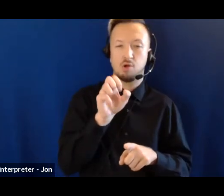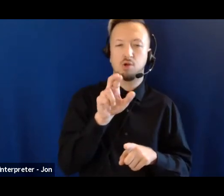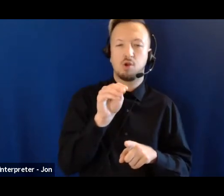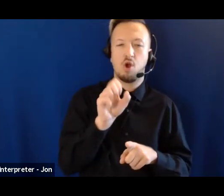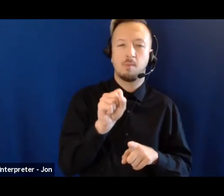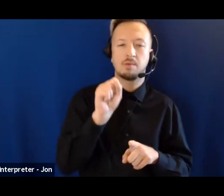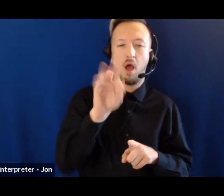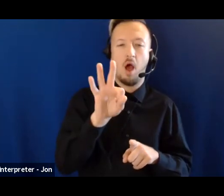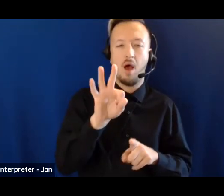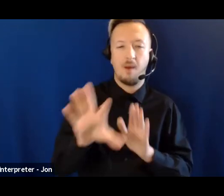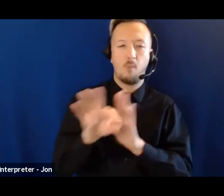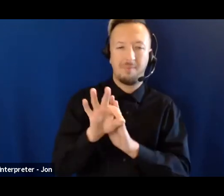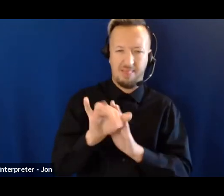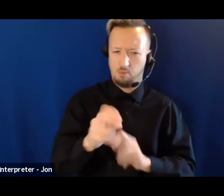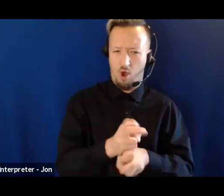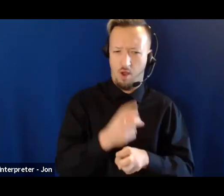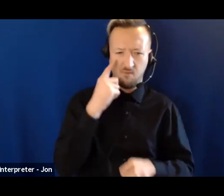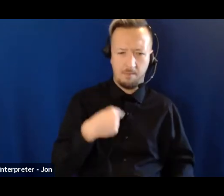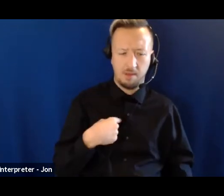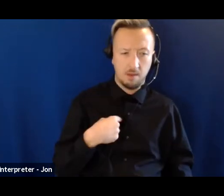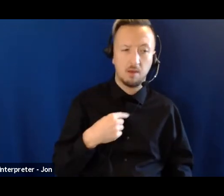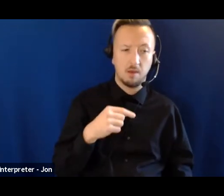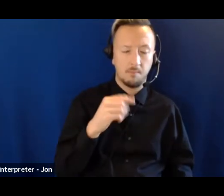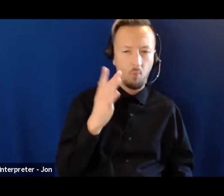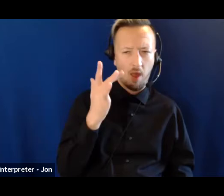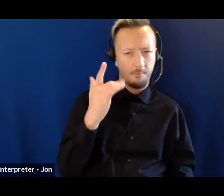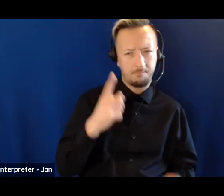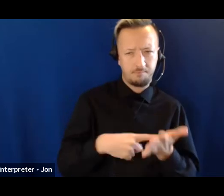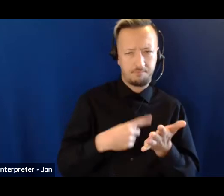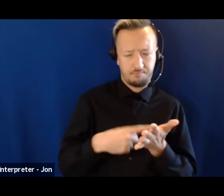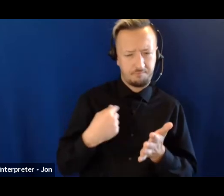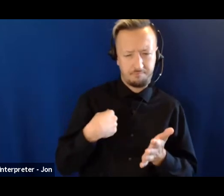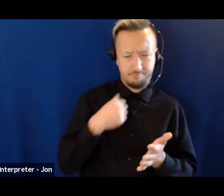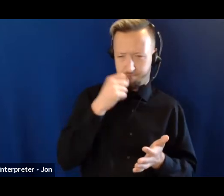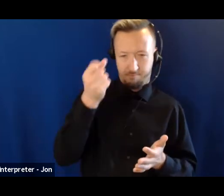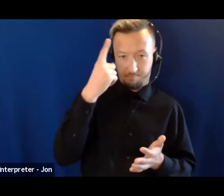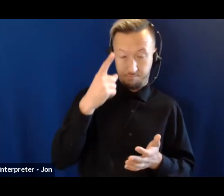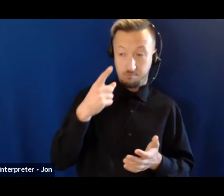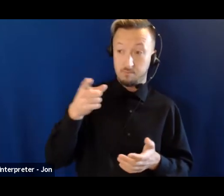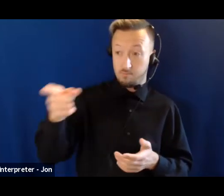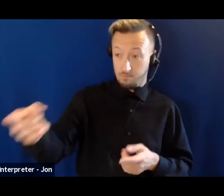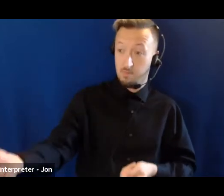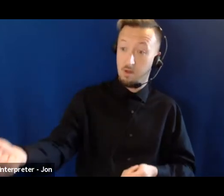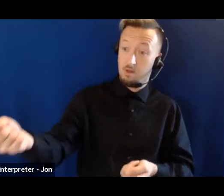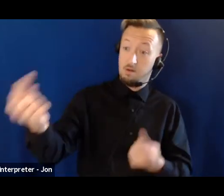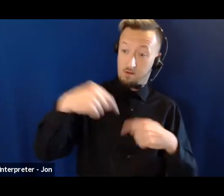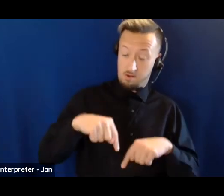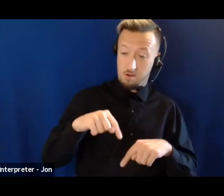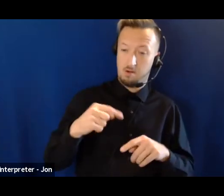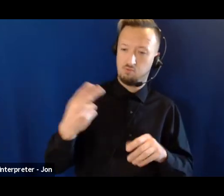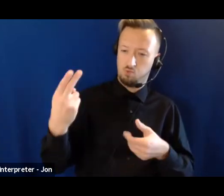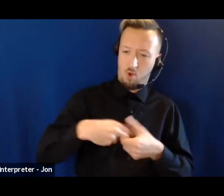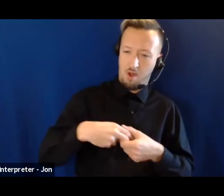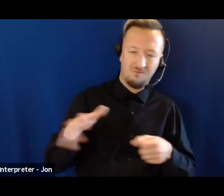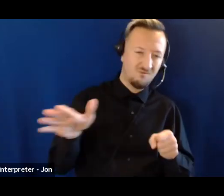because I never could understand why some people would come in for a full 3-year term and other